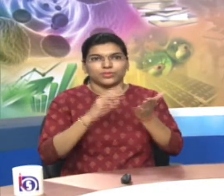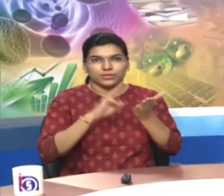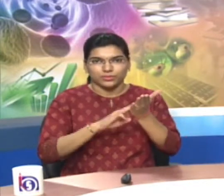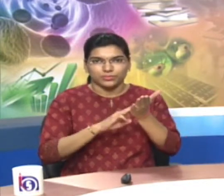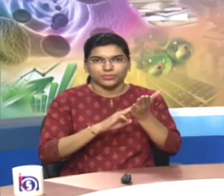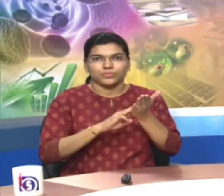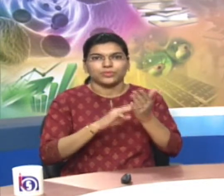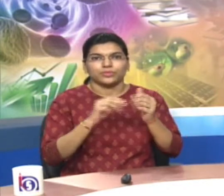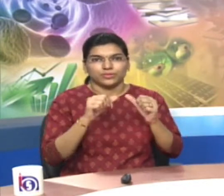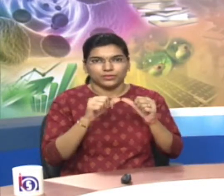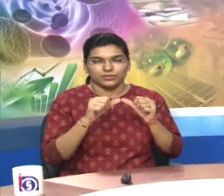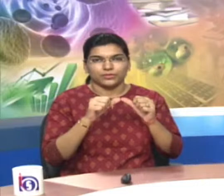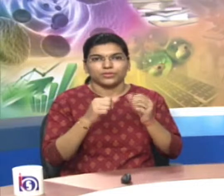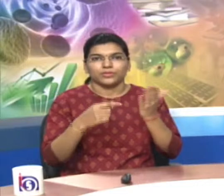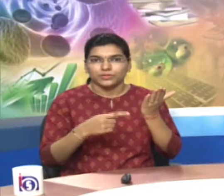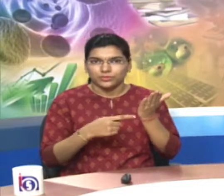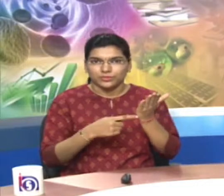The name of the lesson is